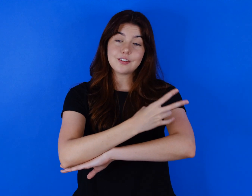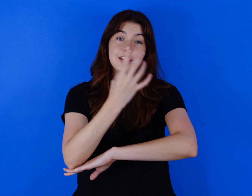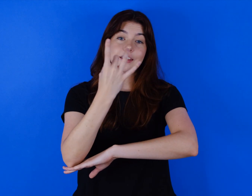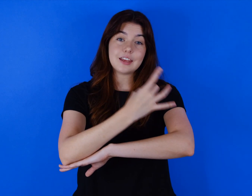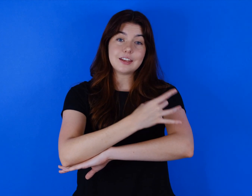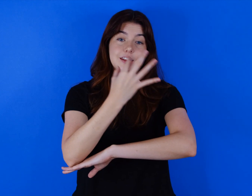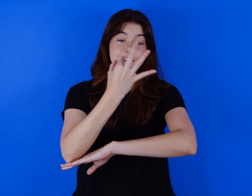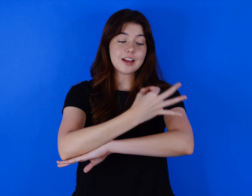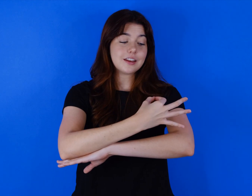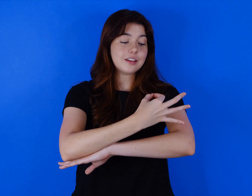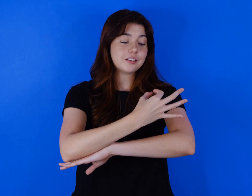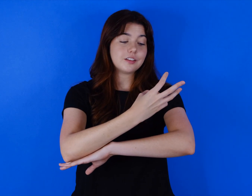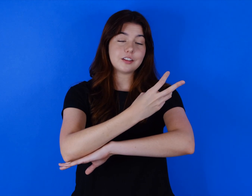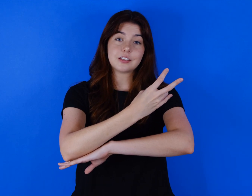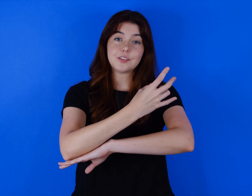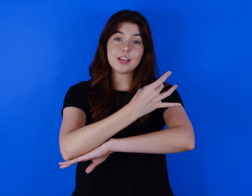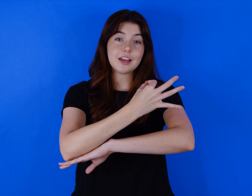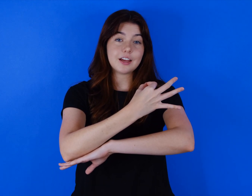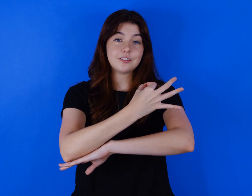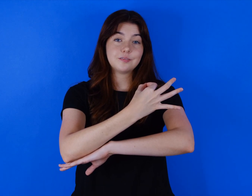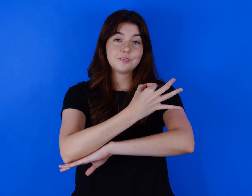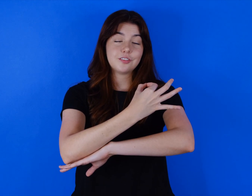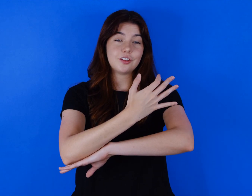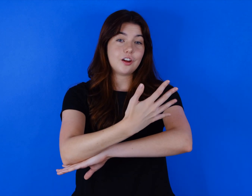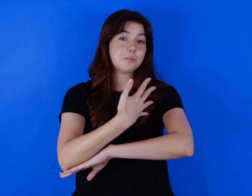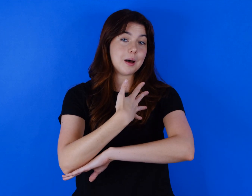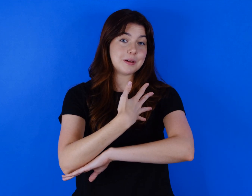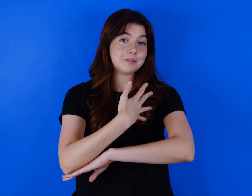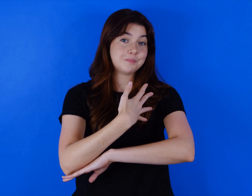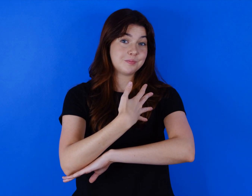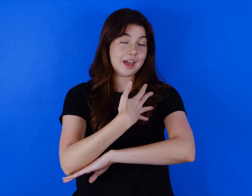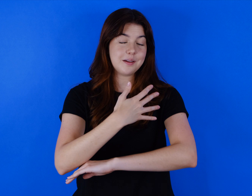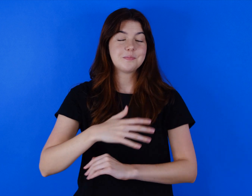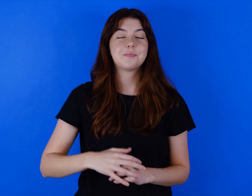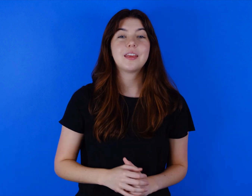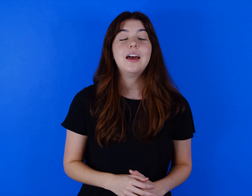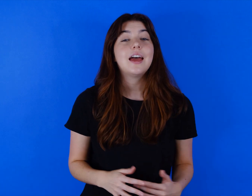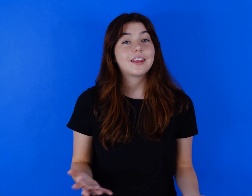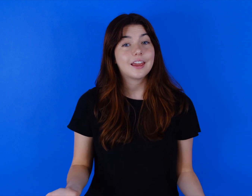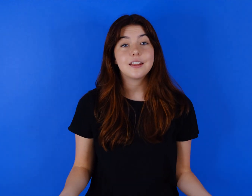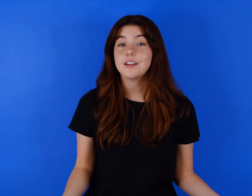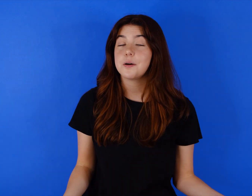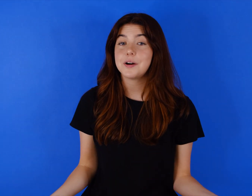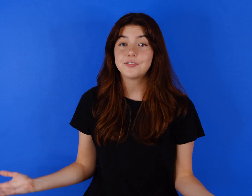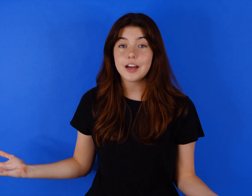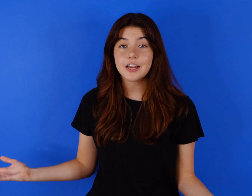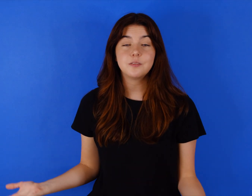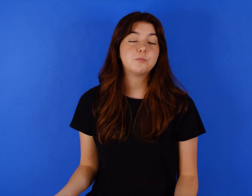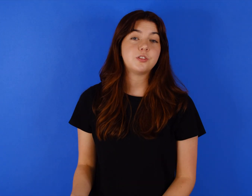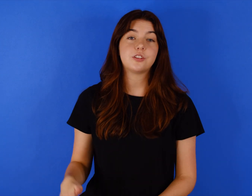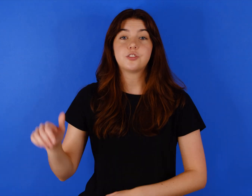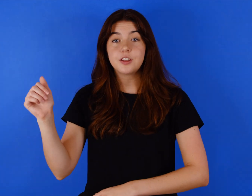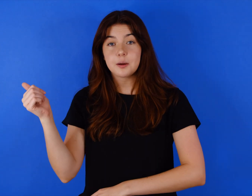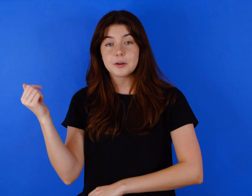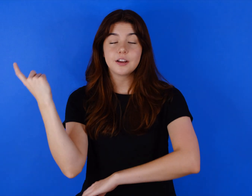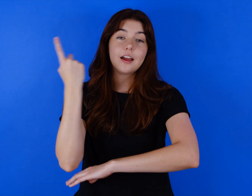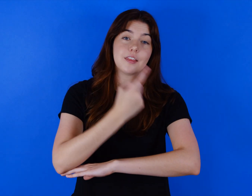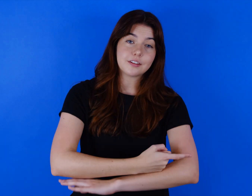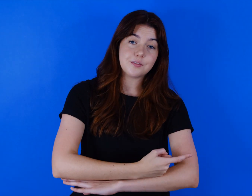days, 8 days, 9 days, 6, 7, 8, 9, palm in, okay? And again, above 9, you just do the number and then the sign for